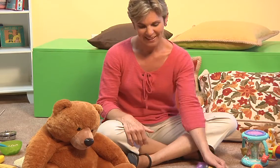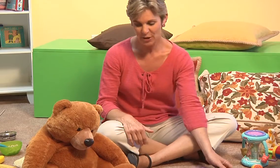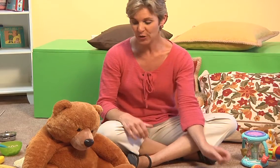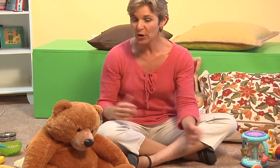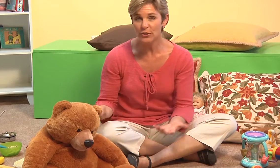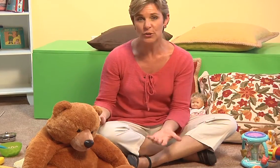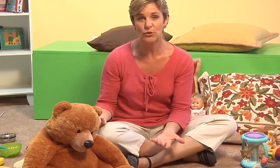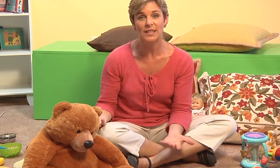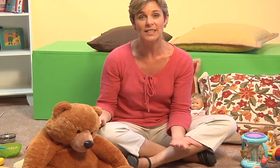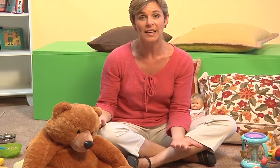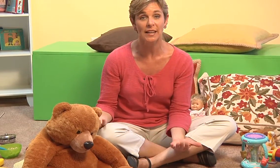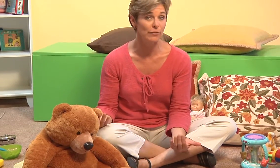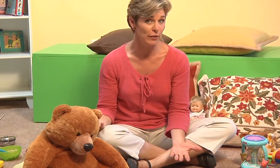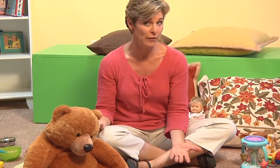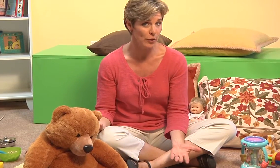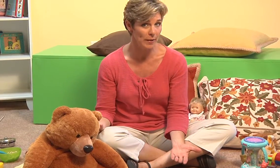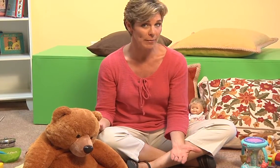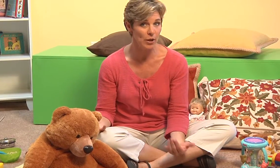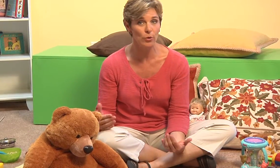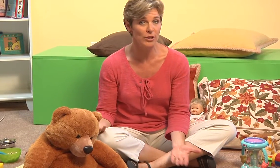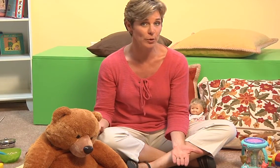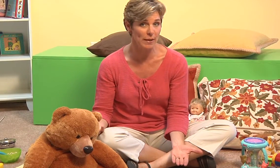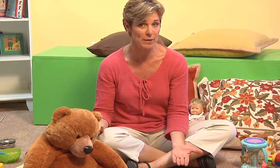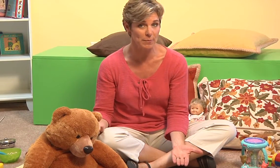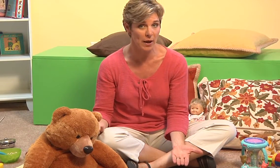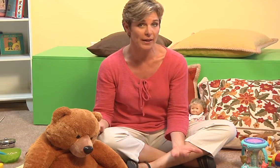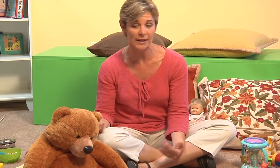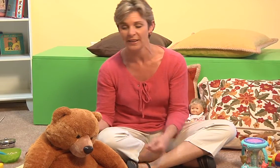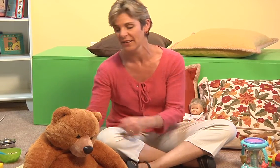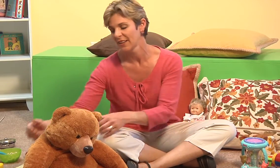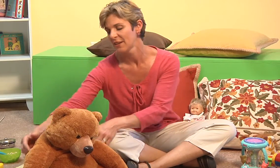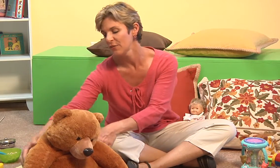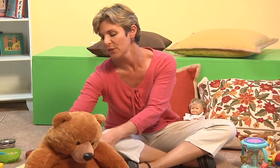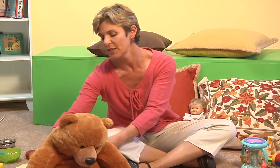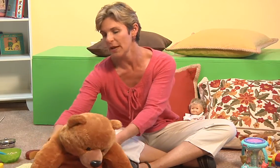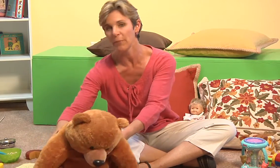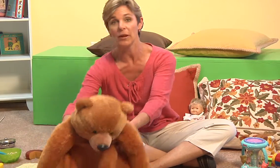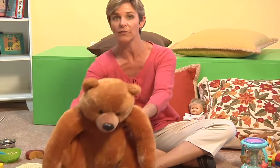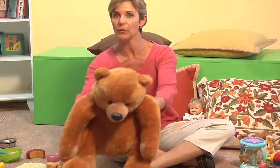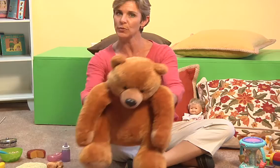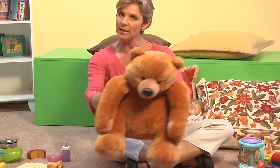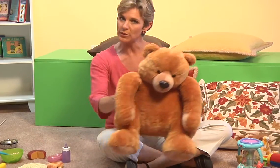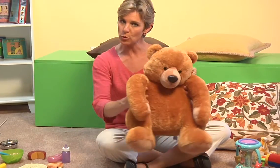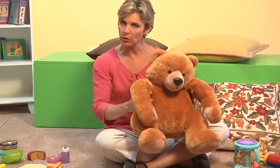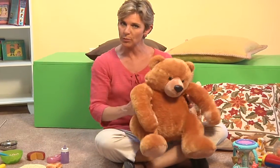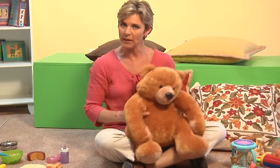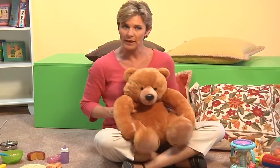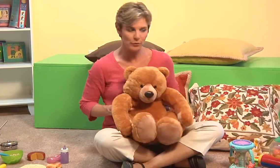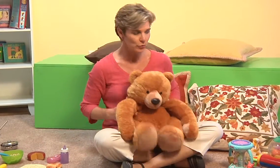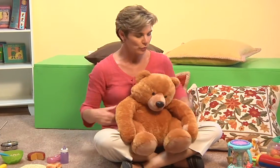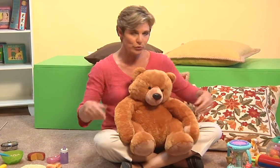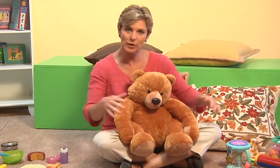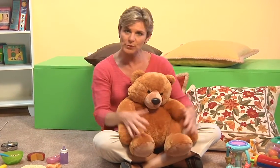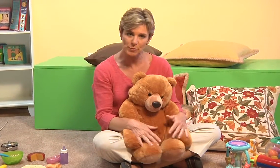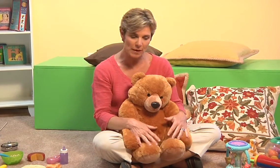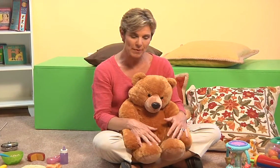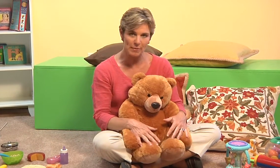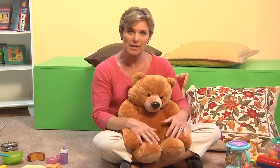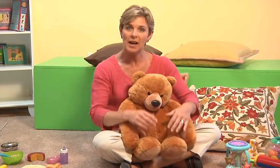You can also try signing in front of your baby or on your baby's body. For example, if I was reading a story or playing with toys with my baby, I